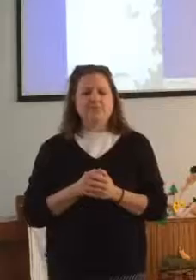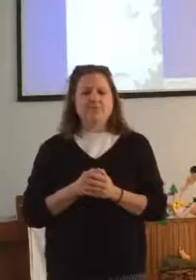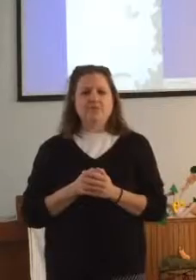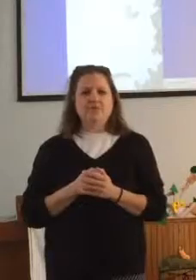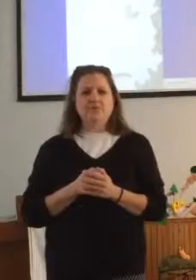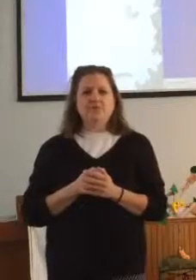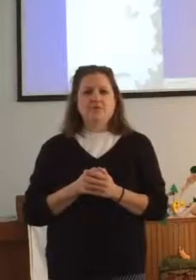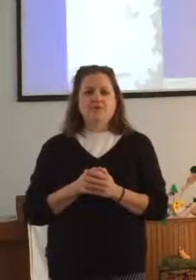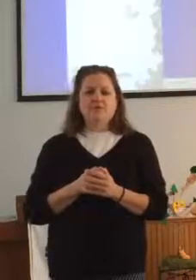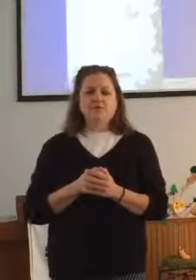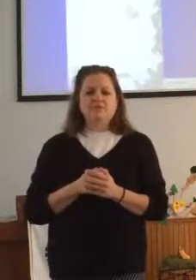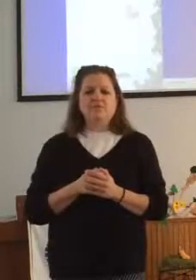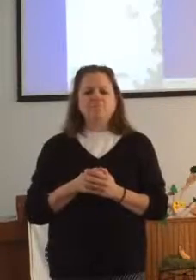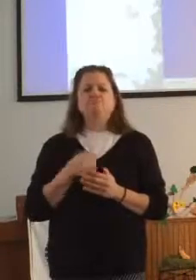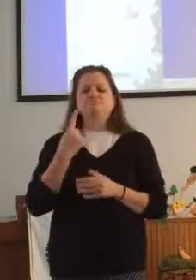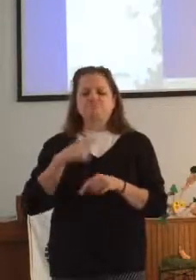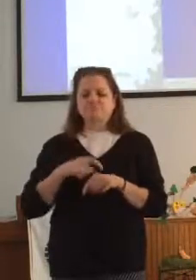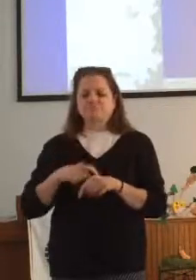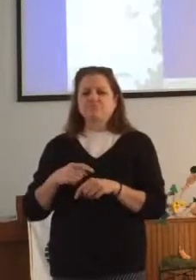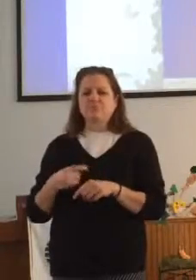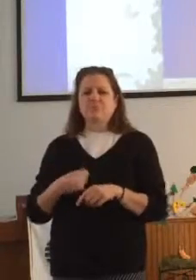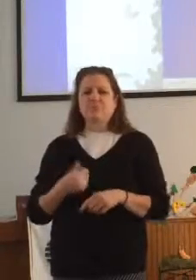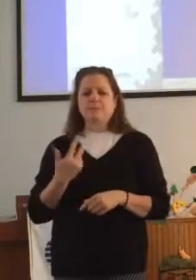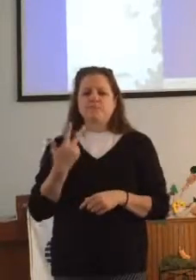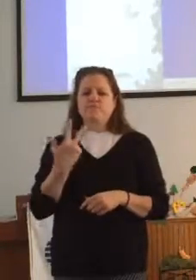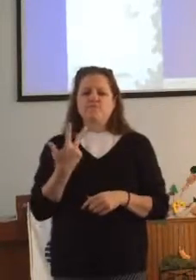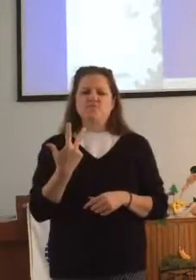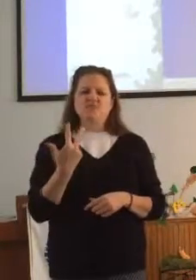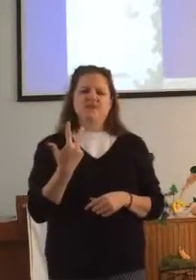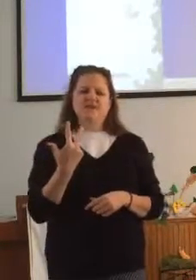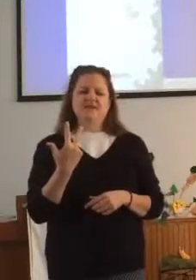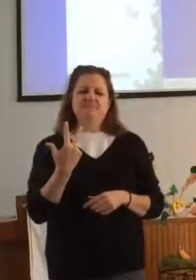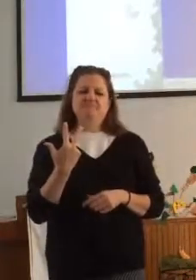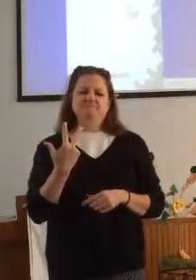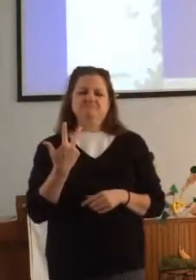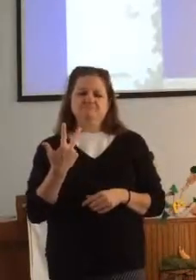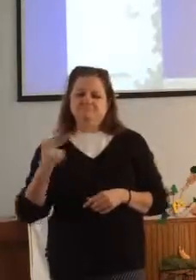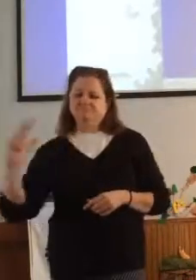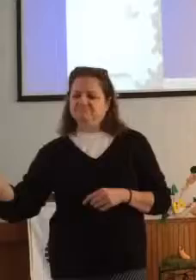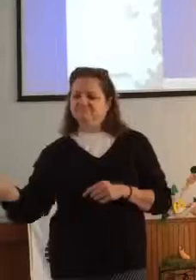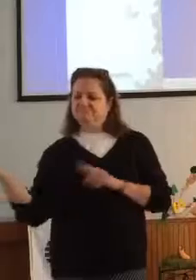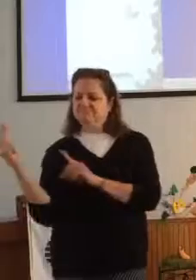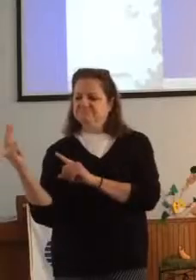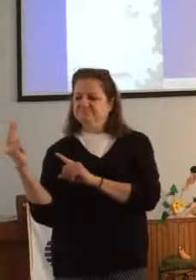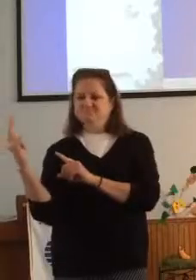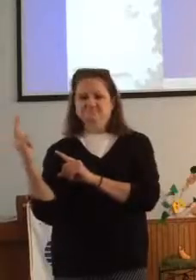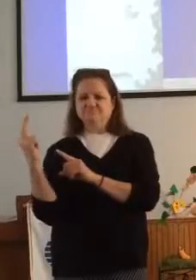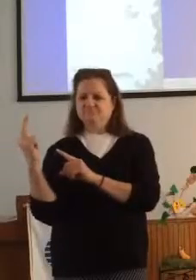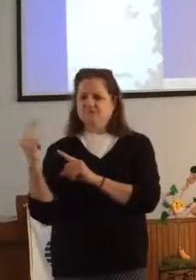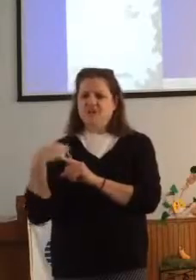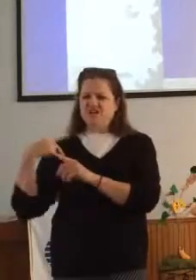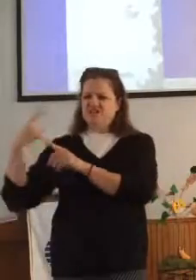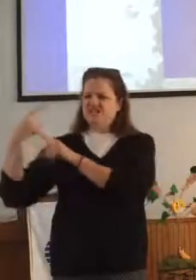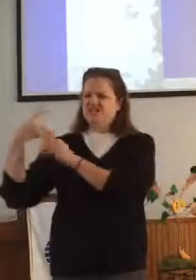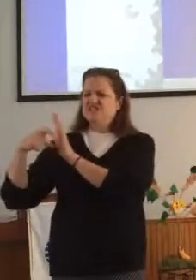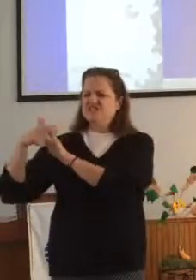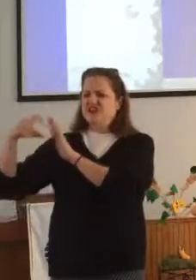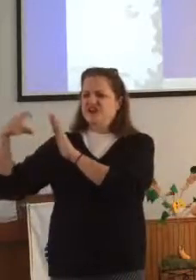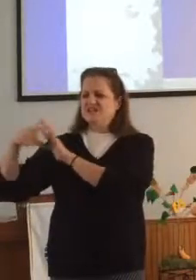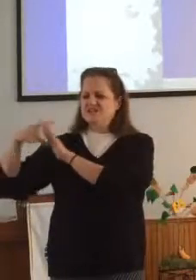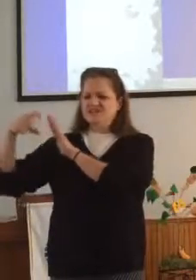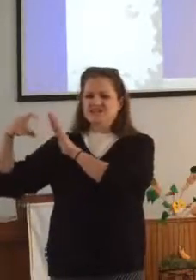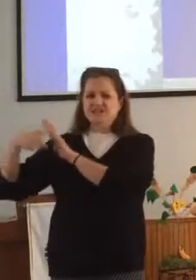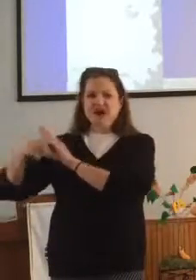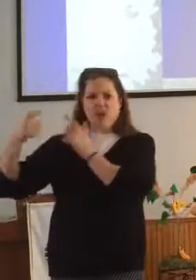One day at the pillar, 3 thuds startled Stripe. 3 big caterpillars had fallen